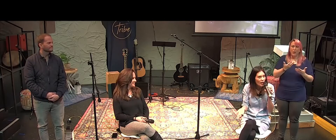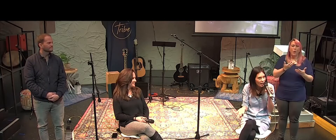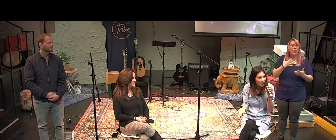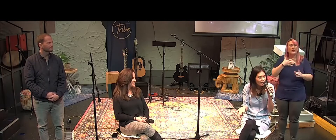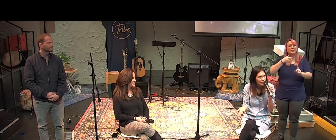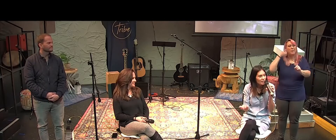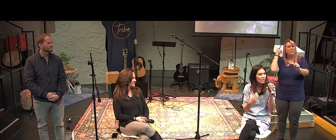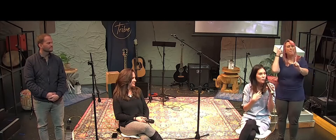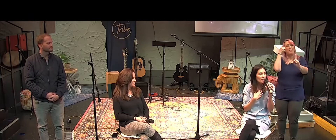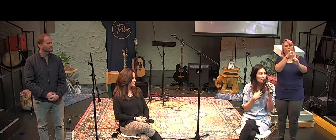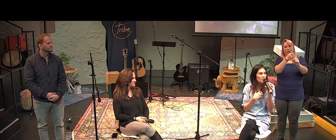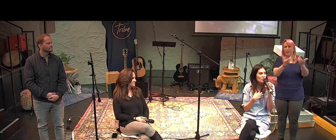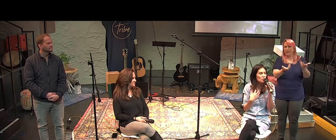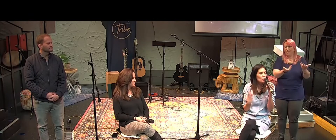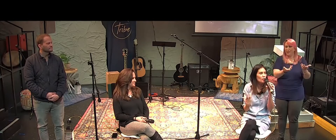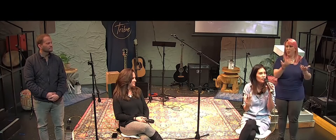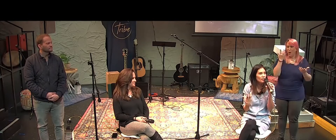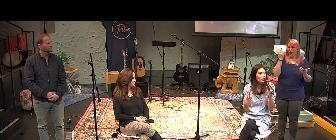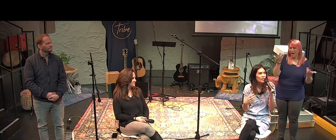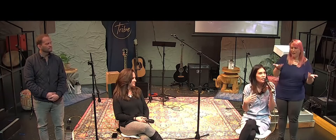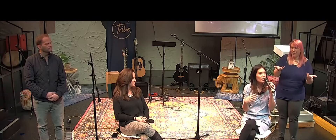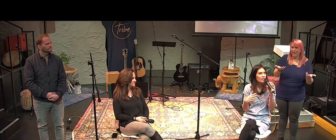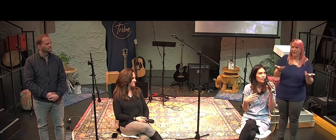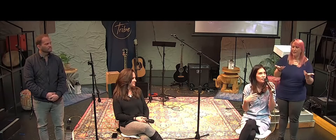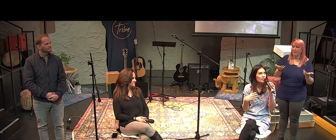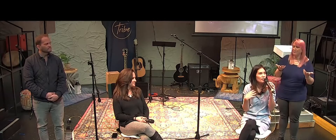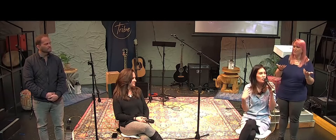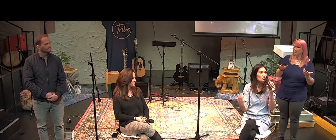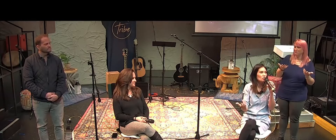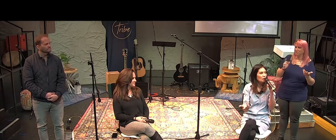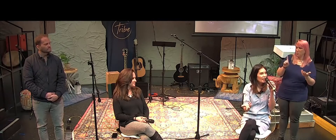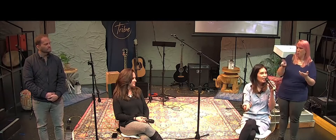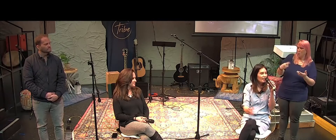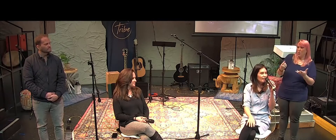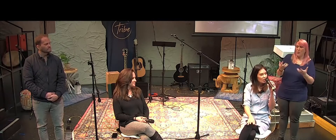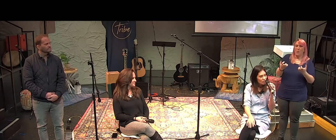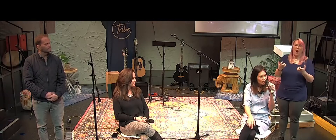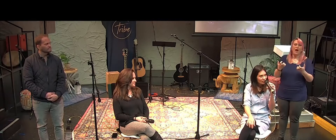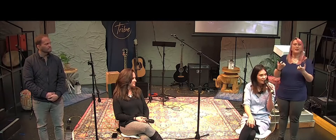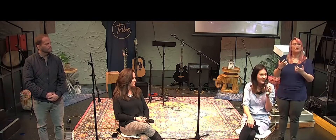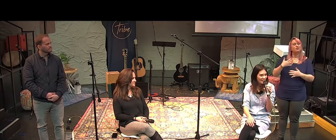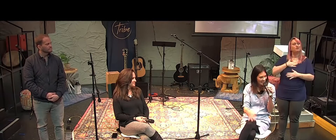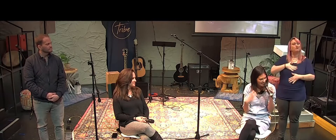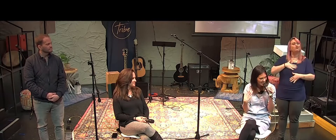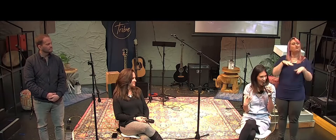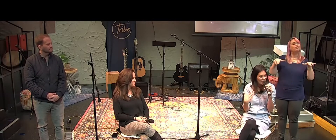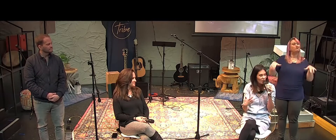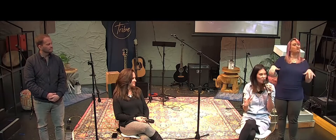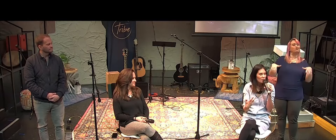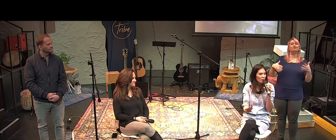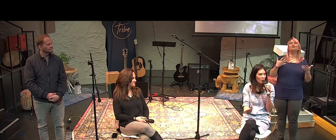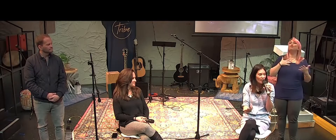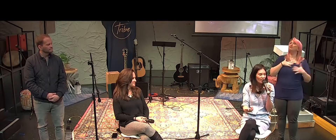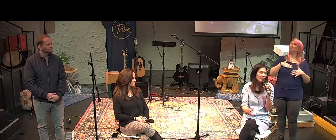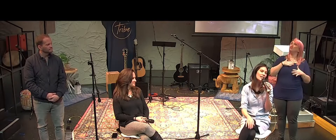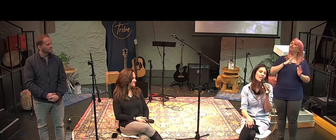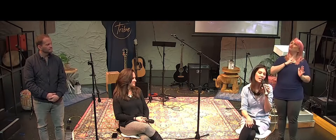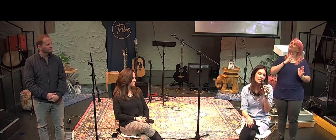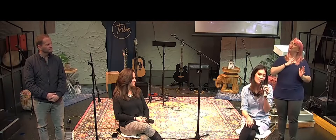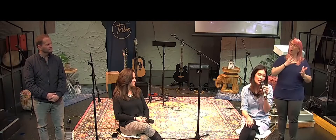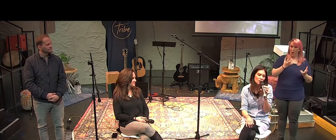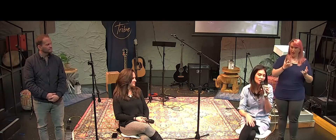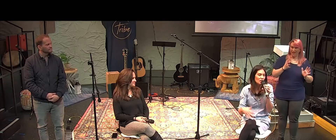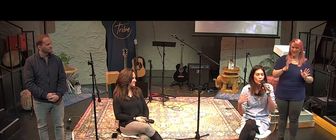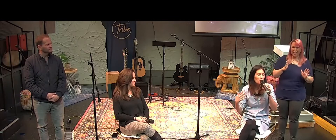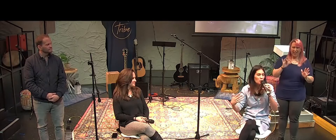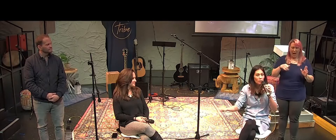the why? Is it because I just want to luxuriate in leisure? Like, is that really my why?